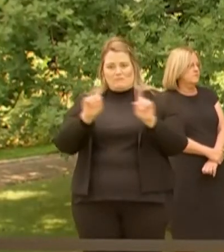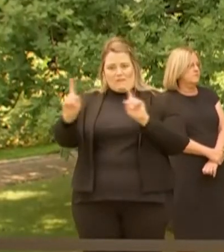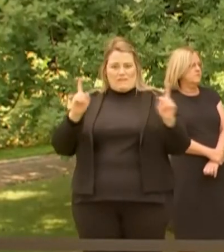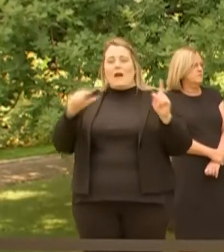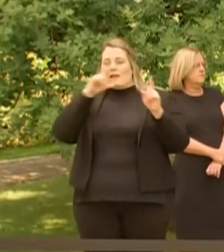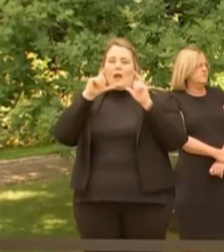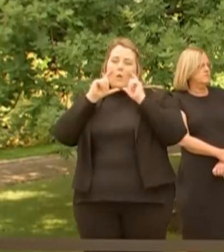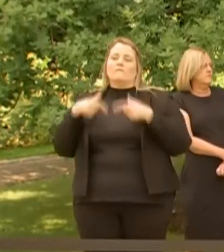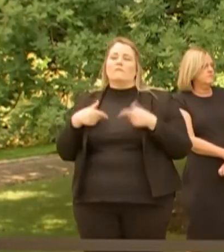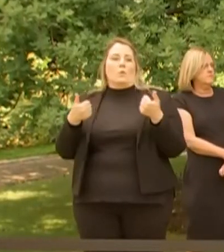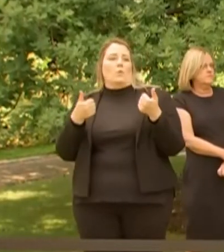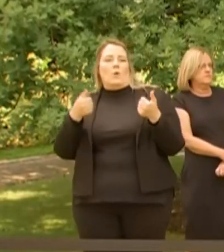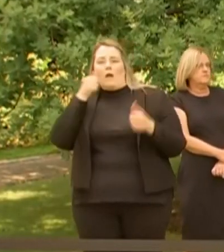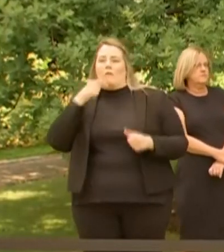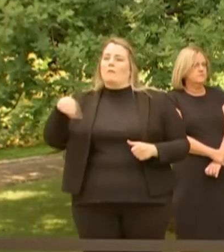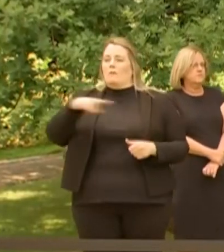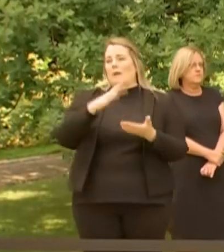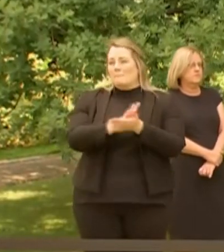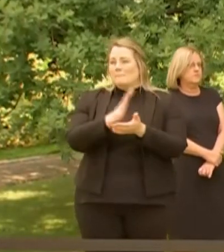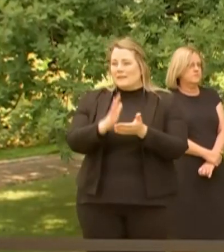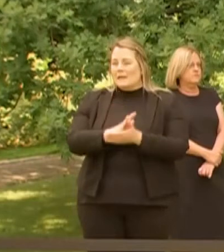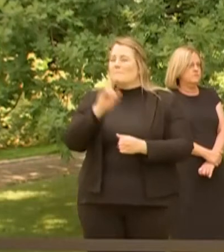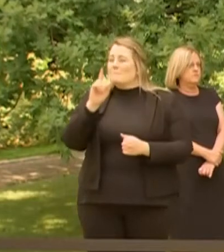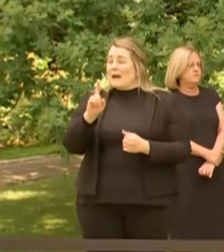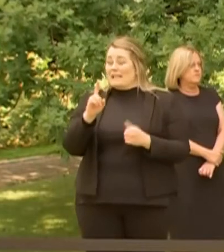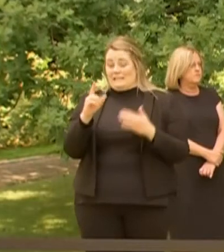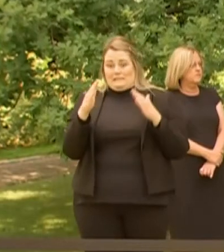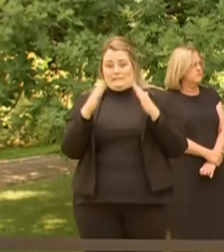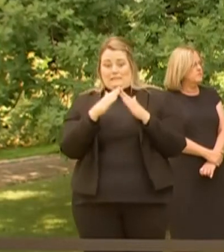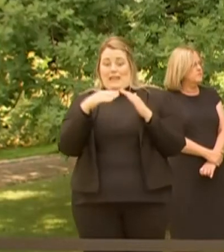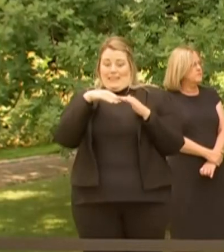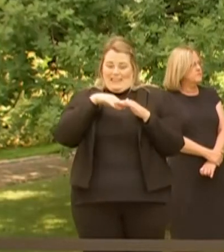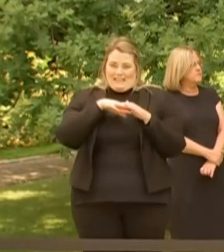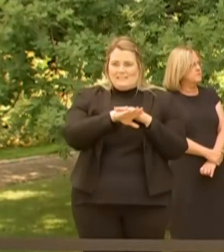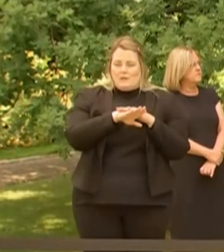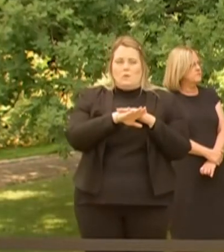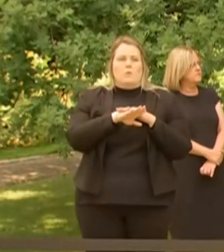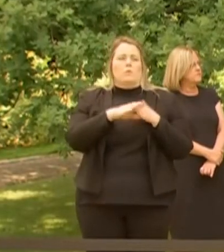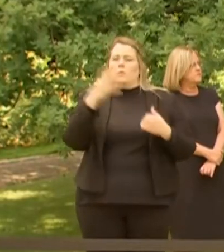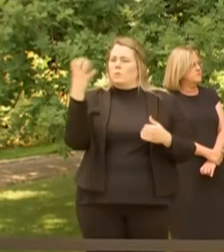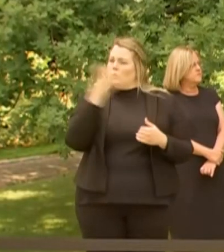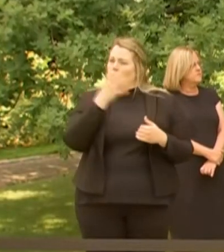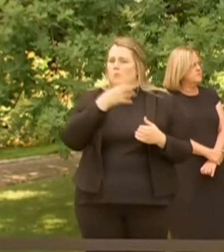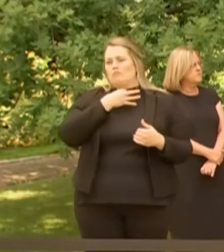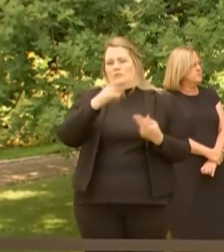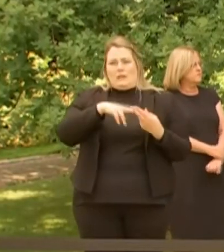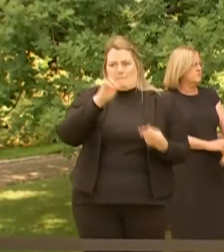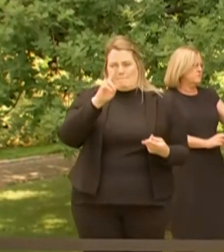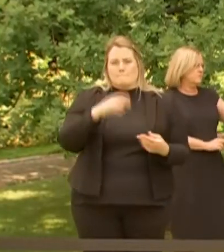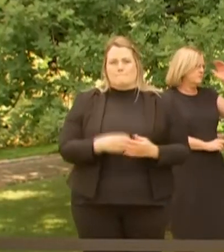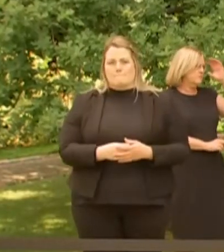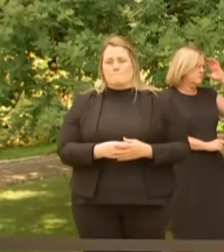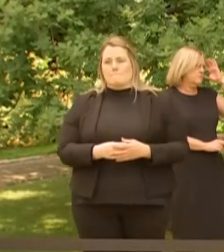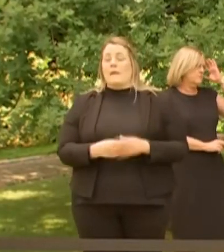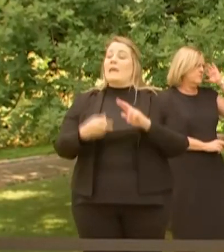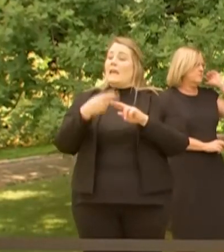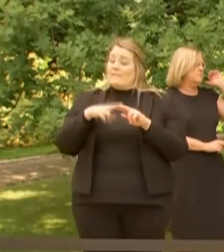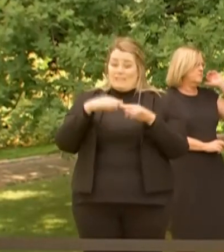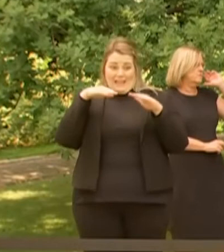make sense. But we all have to recognise inside 20 times more dangerous than outside. This is an insurance policy.